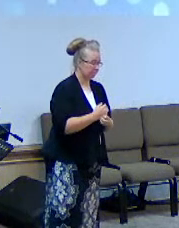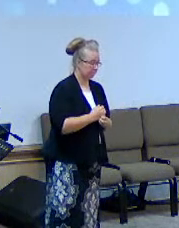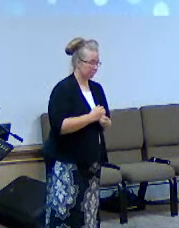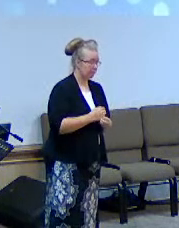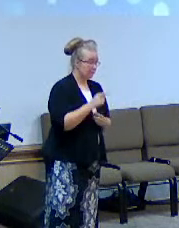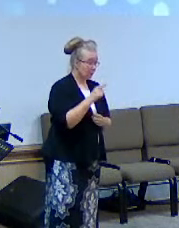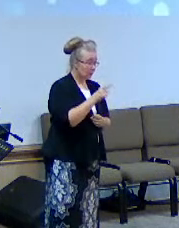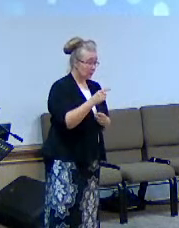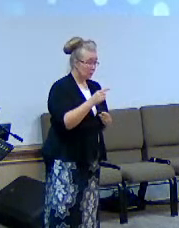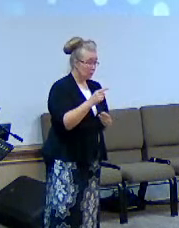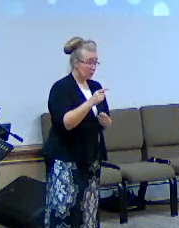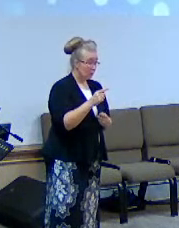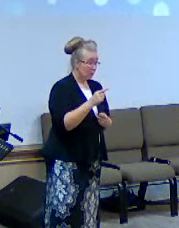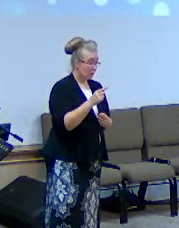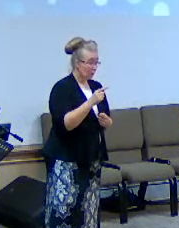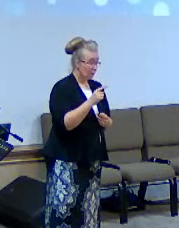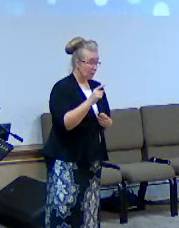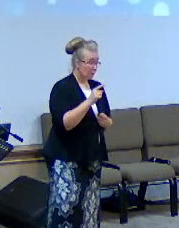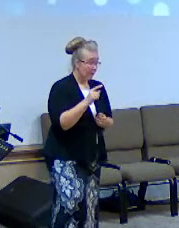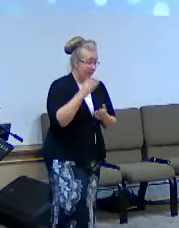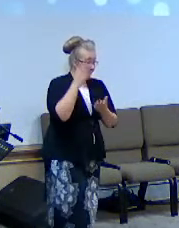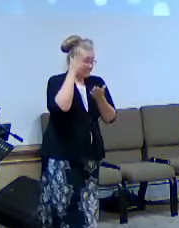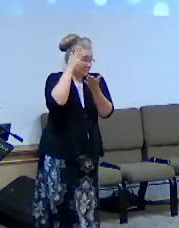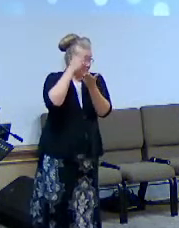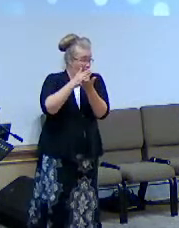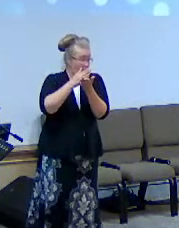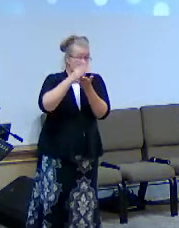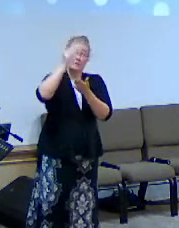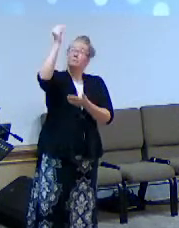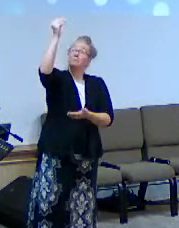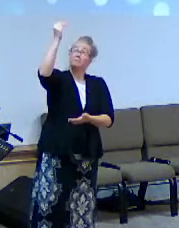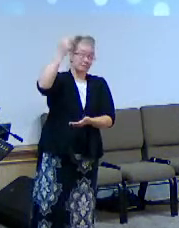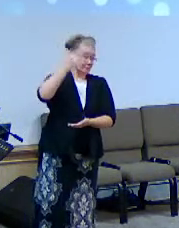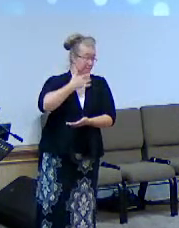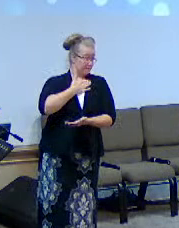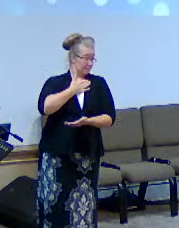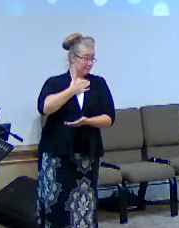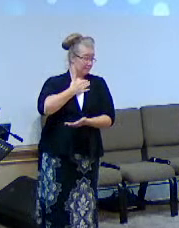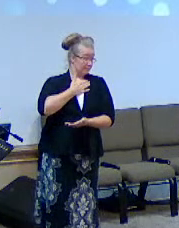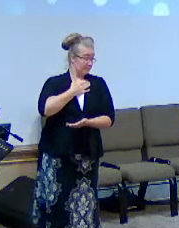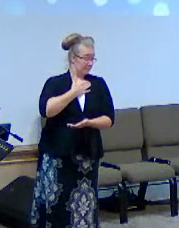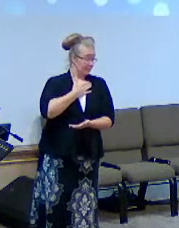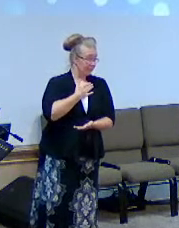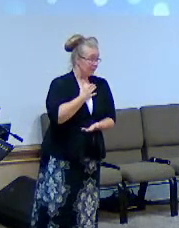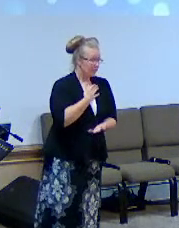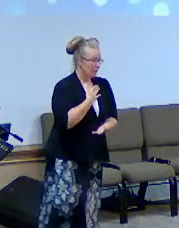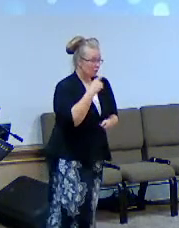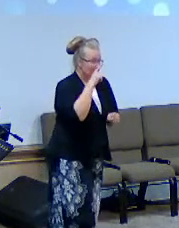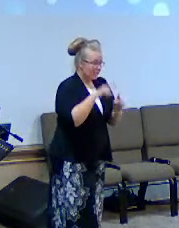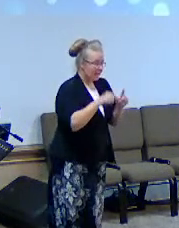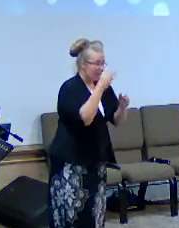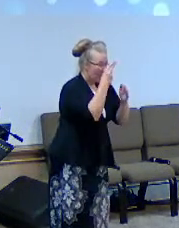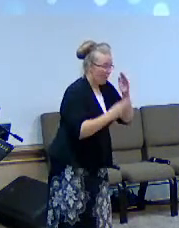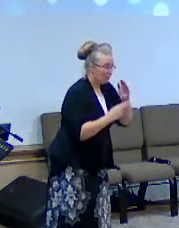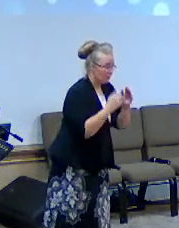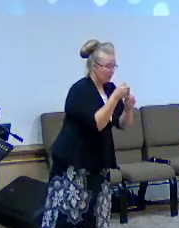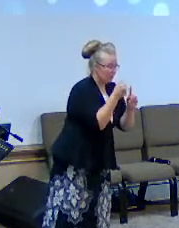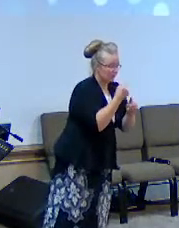You have shut off the valve of grace to get to you when you can't humble yourself and come to people and say, it was